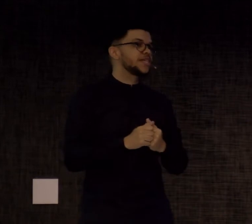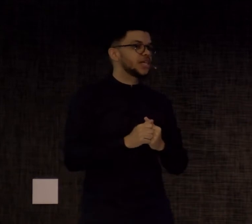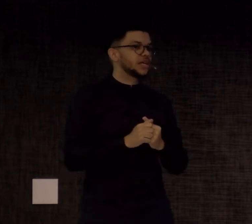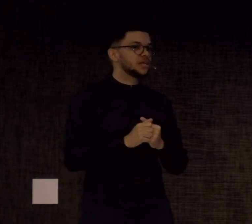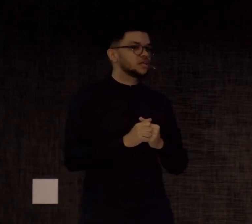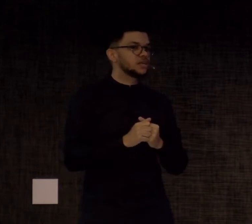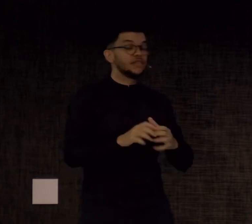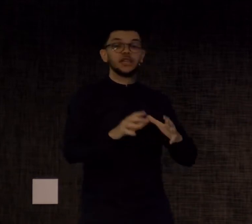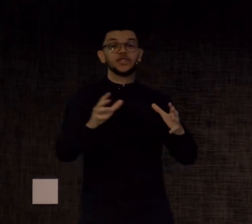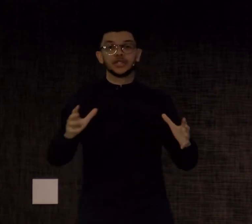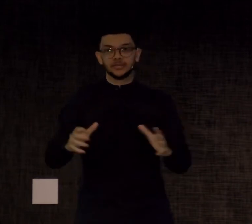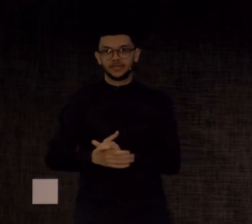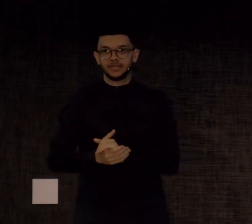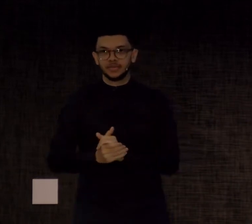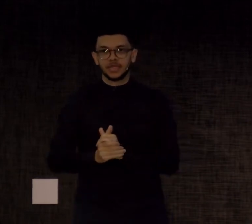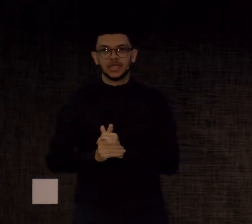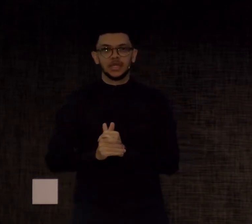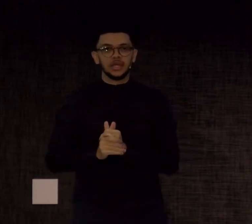of major revolution.